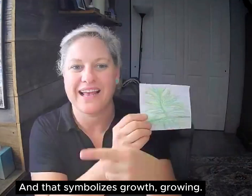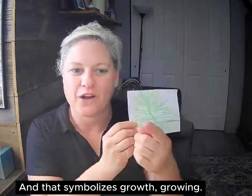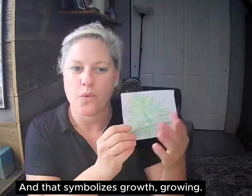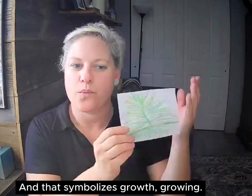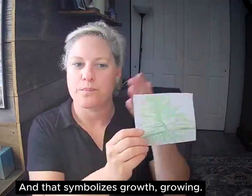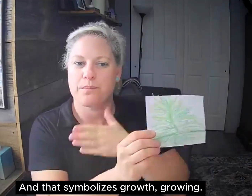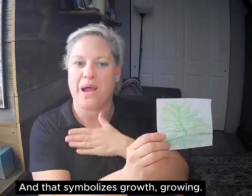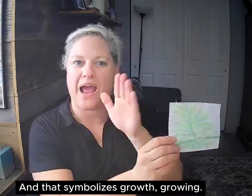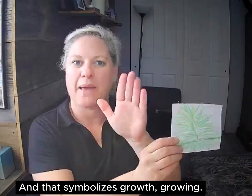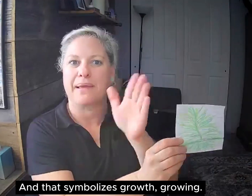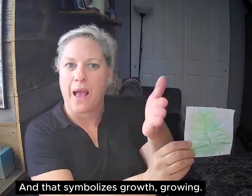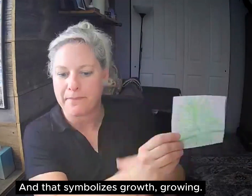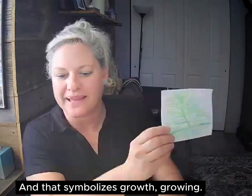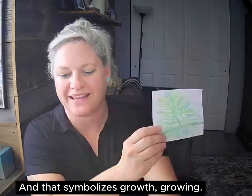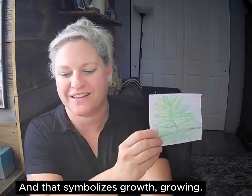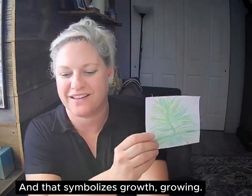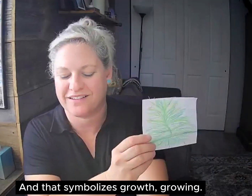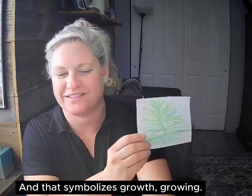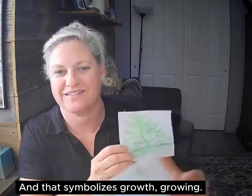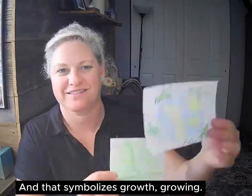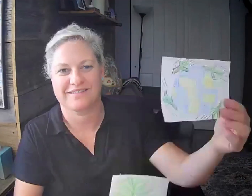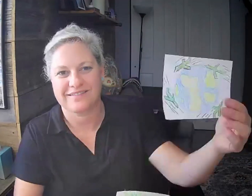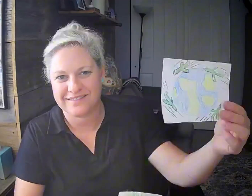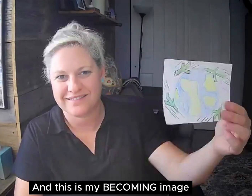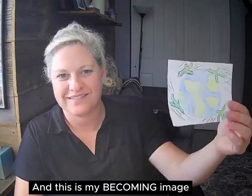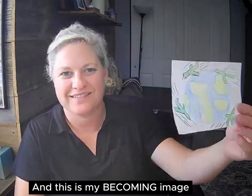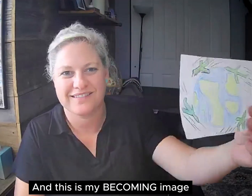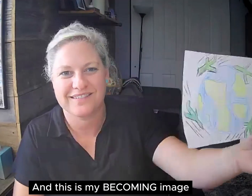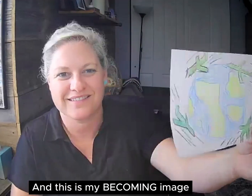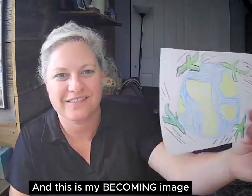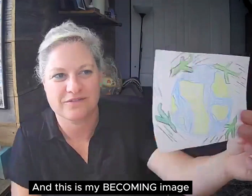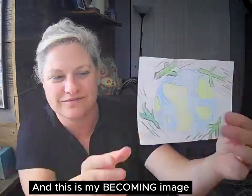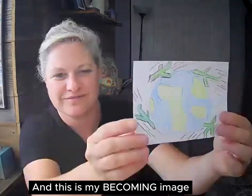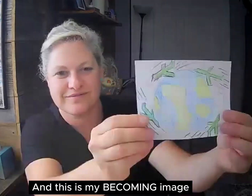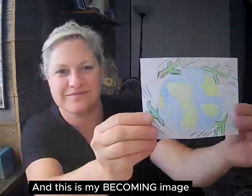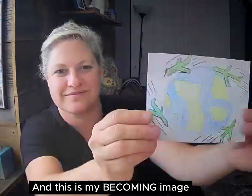And that symbolizes growth, growing. And this is my becoming image,